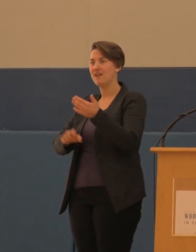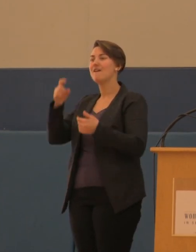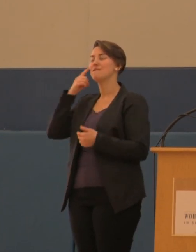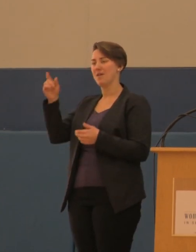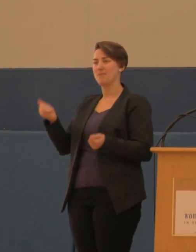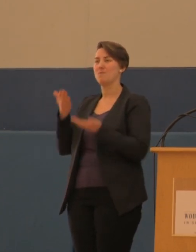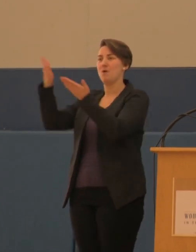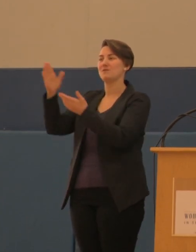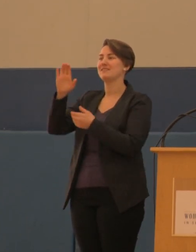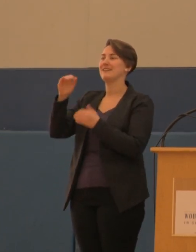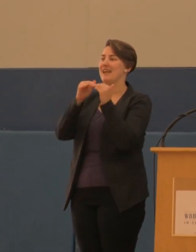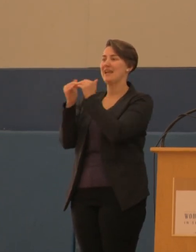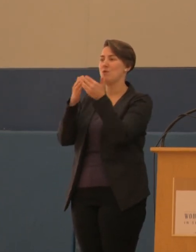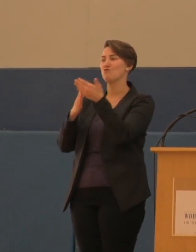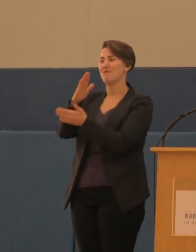Equal Rights Amendment.